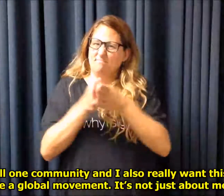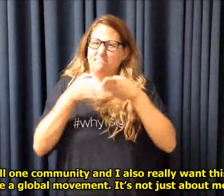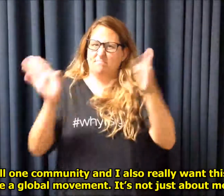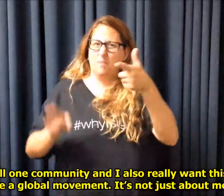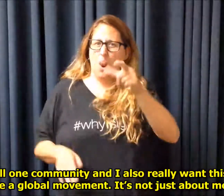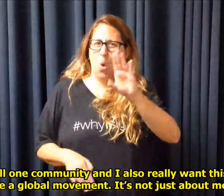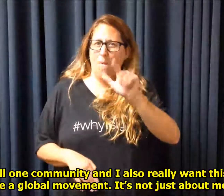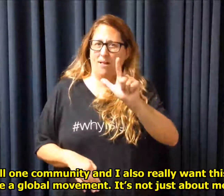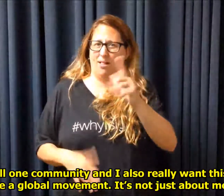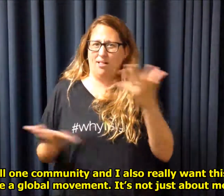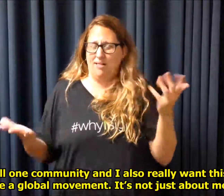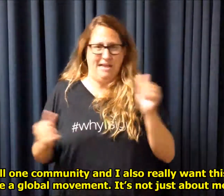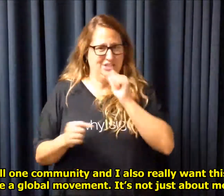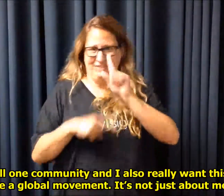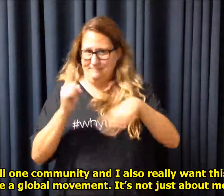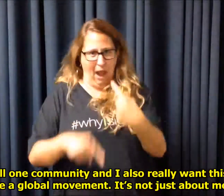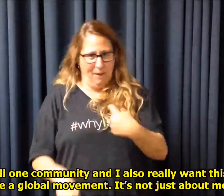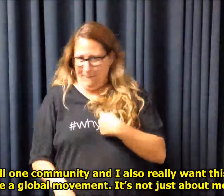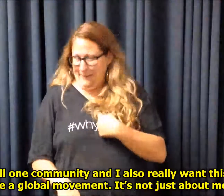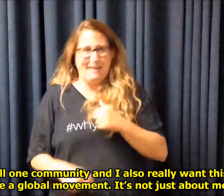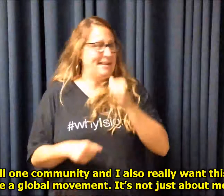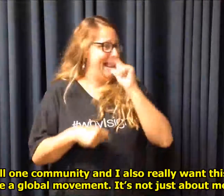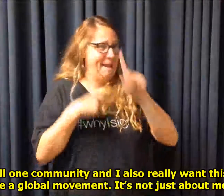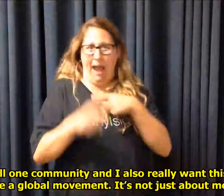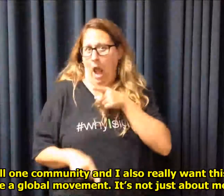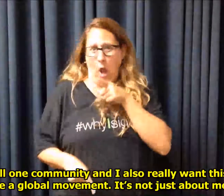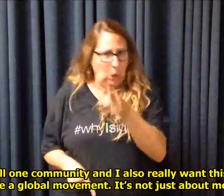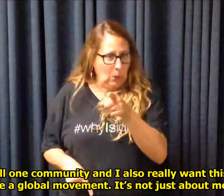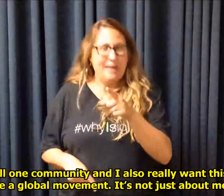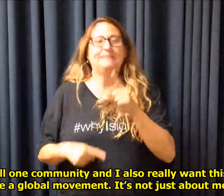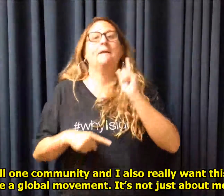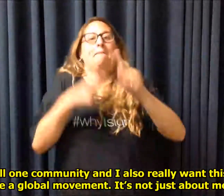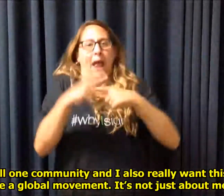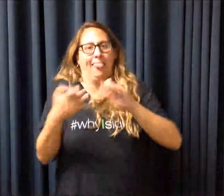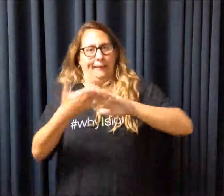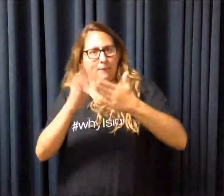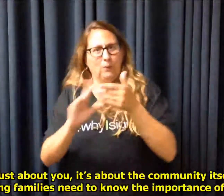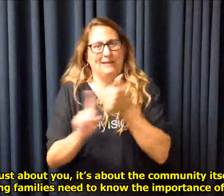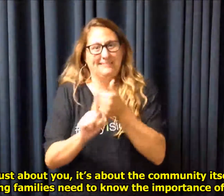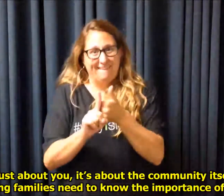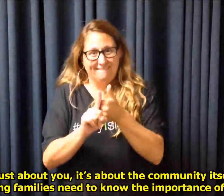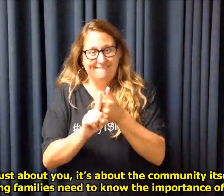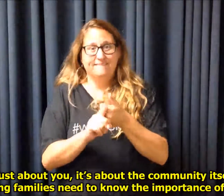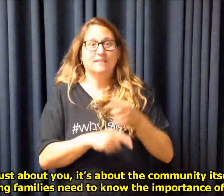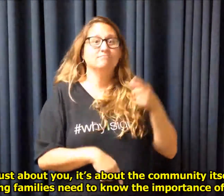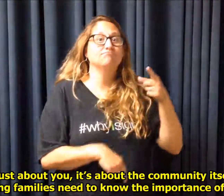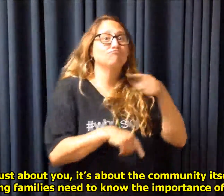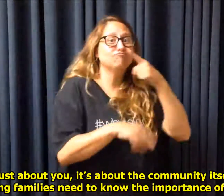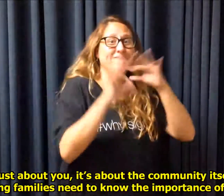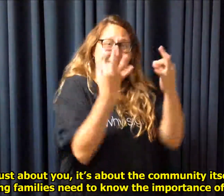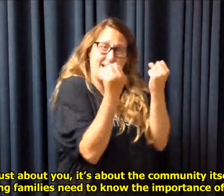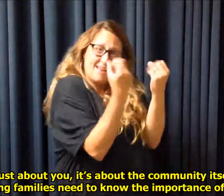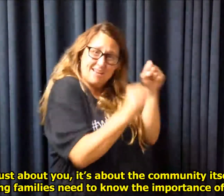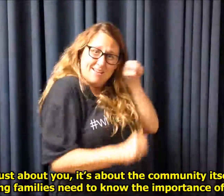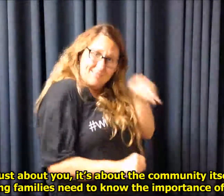And I also really want this to become a global movement. It's not just about me, it's not just about you, it's about the community